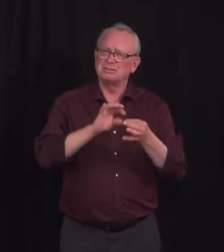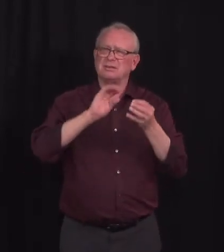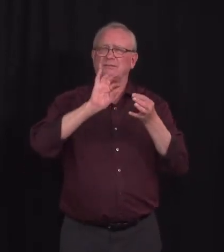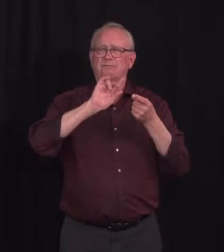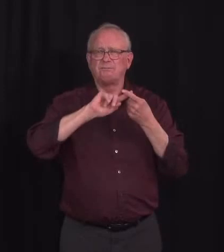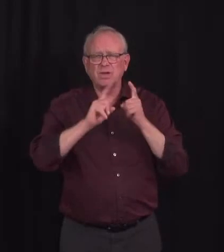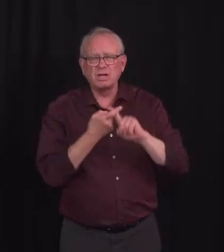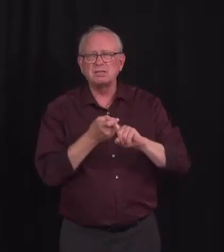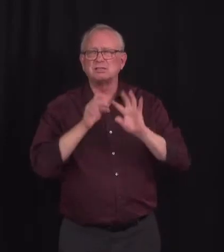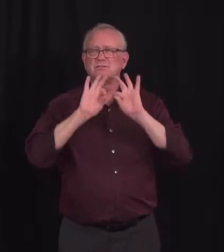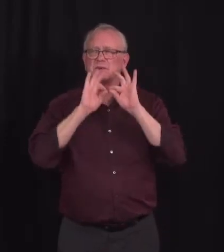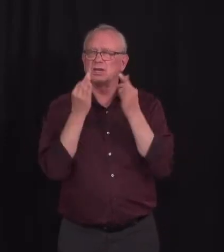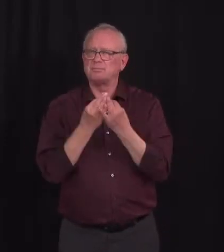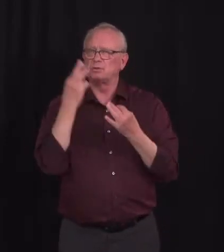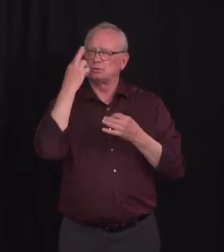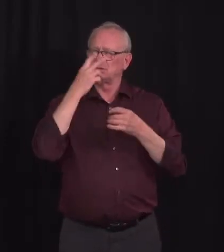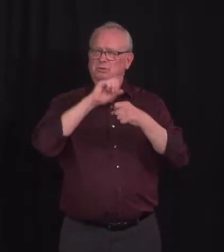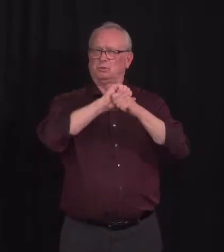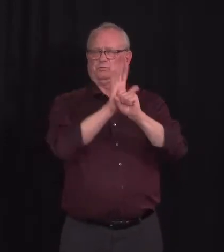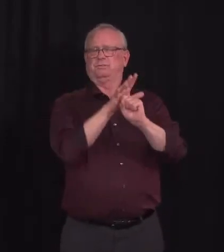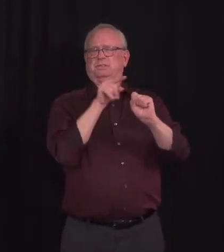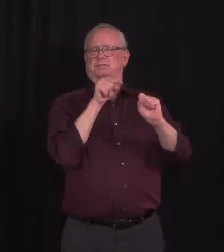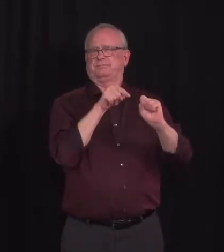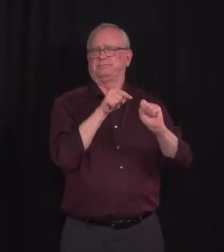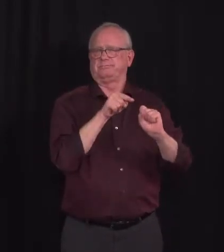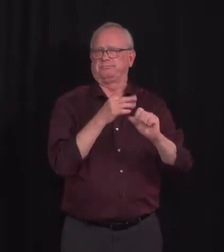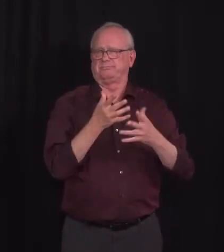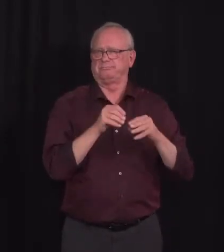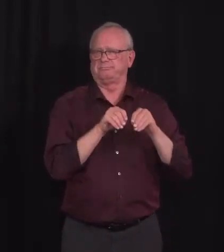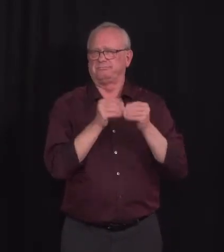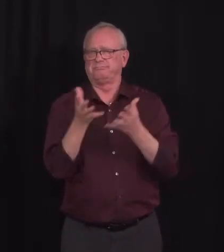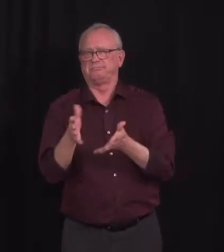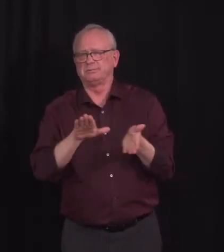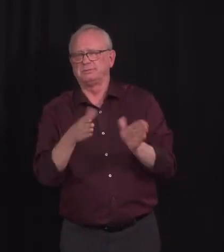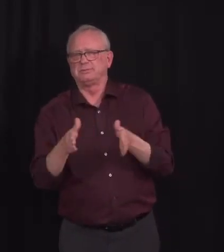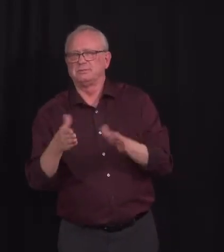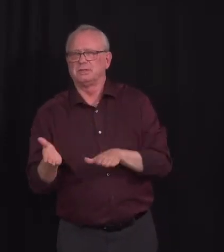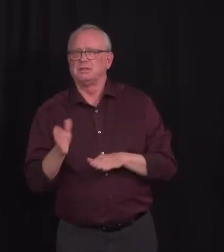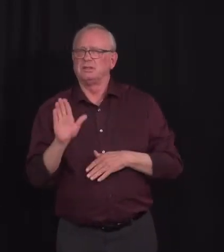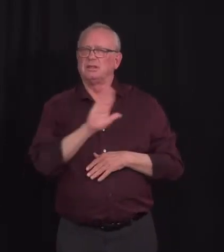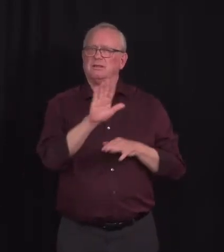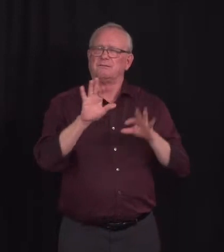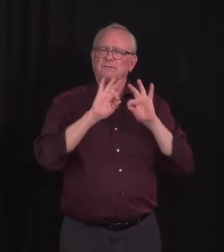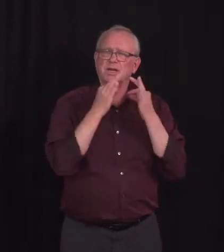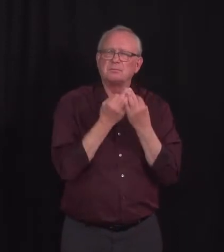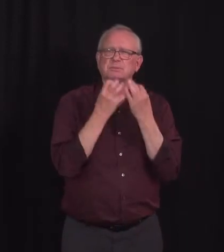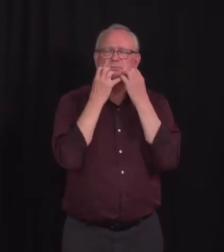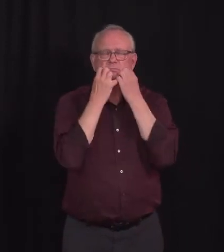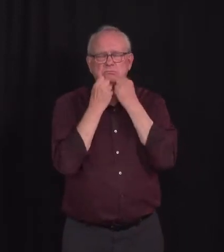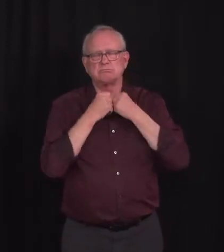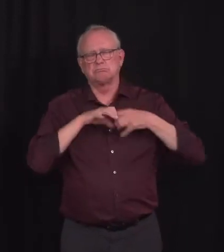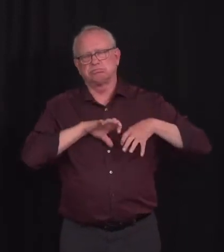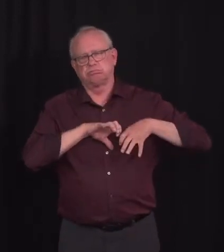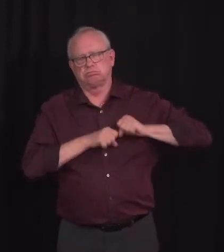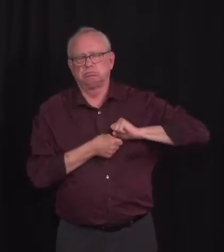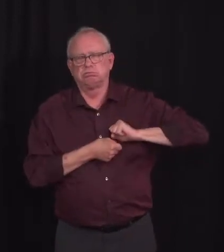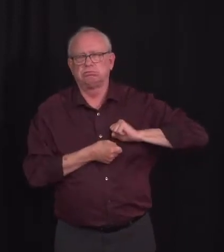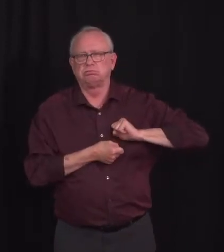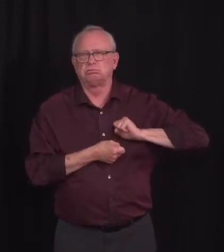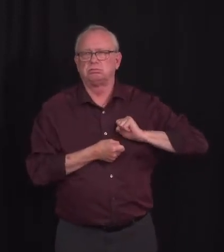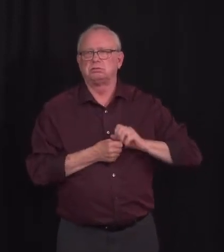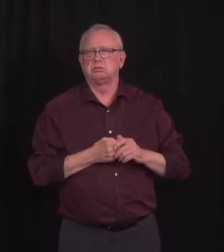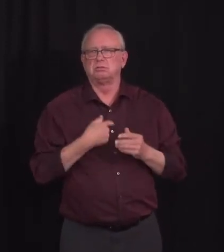COVID-19 and who leave behind family and friends who are grieving them. My thoughts are with everyone who is mourning a loss, whether